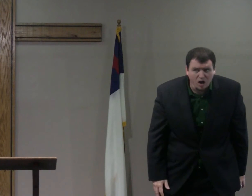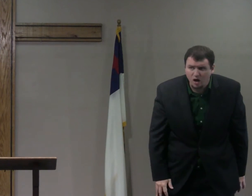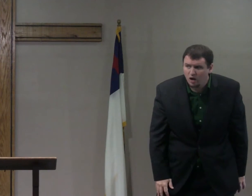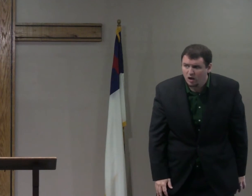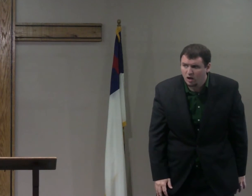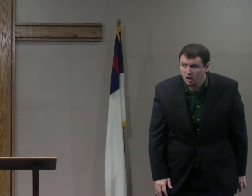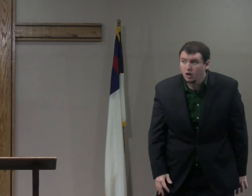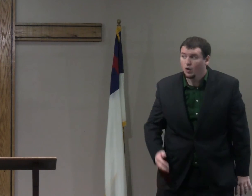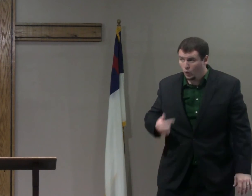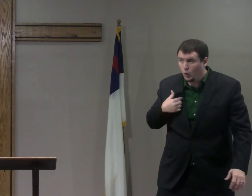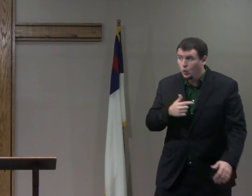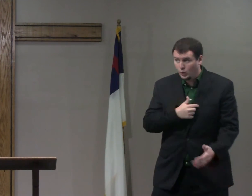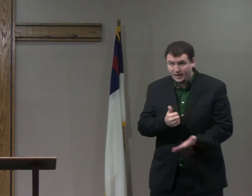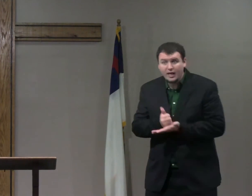wrong.